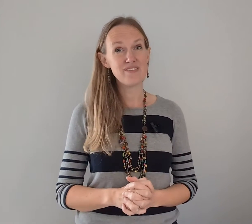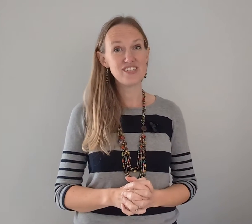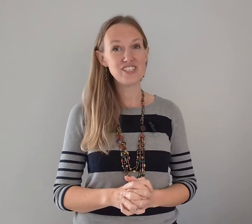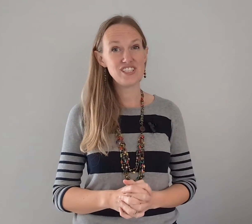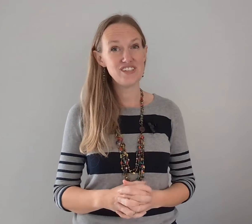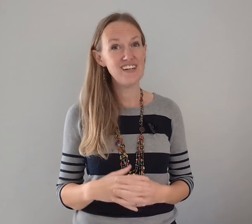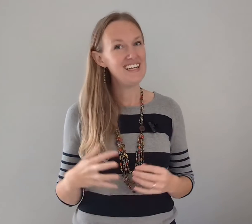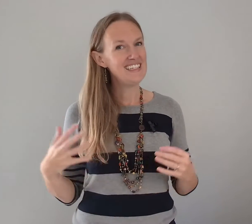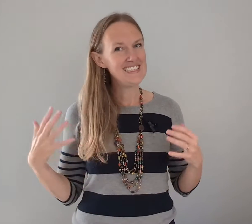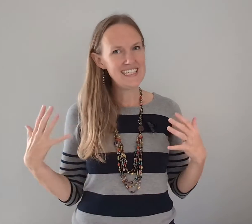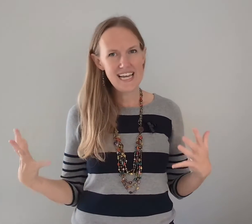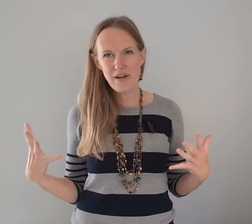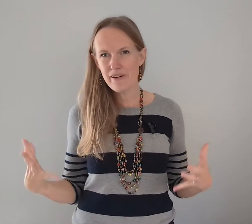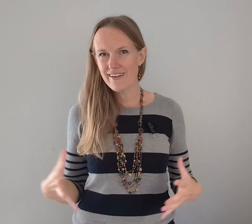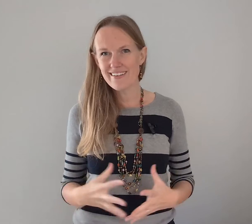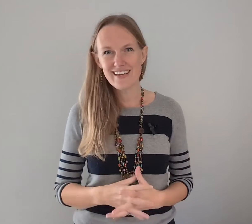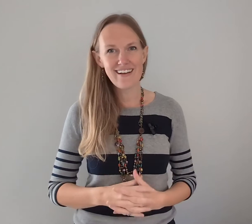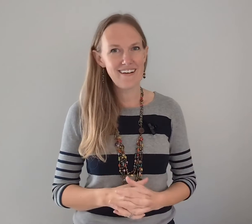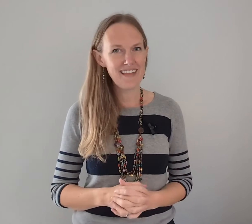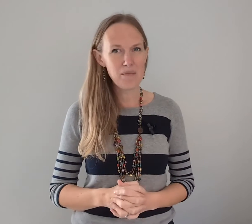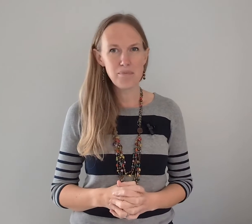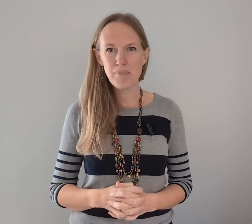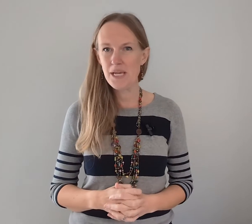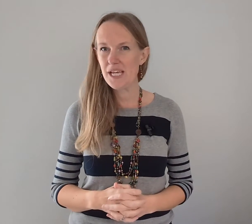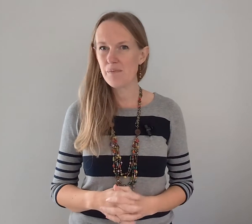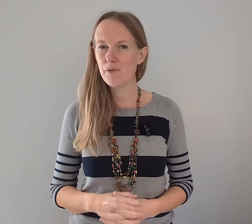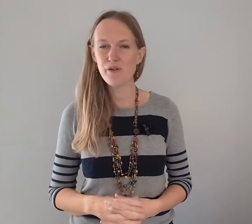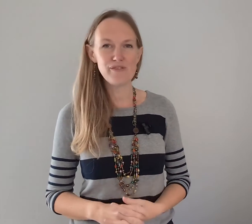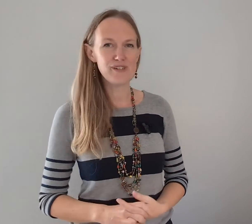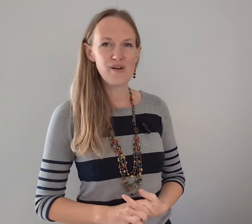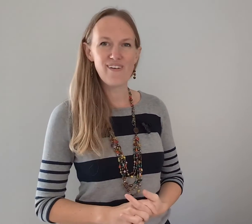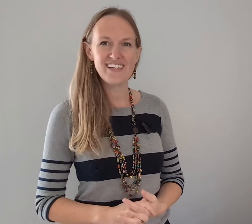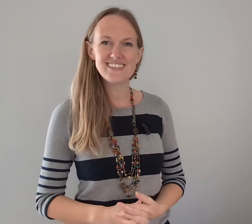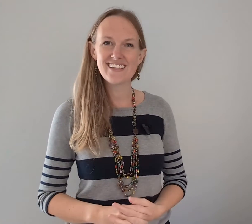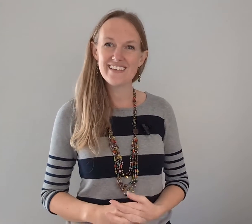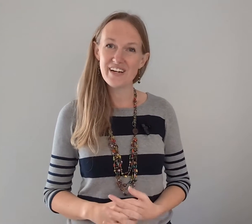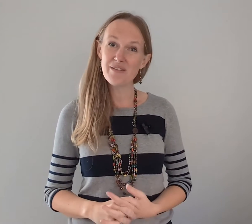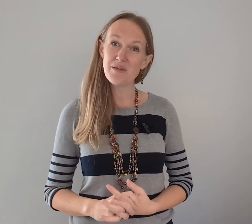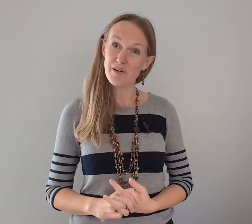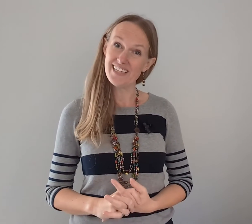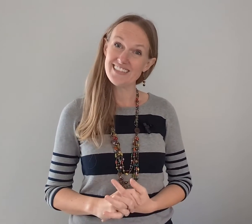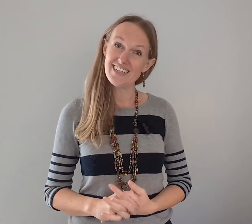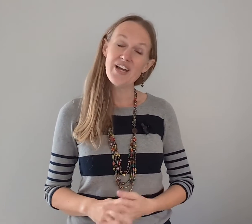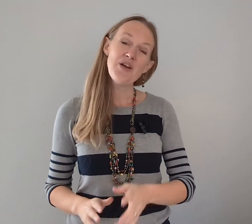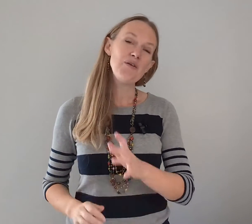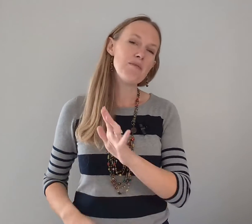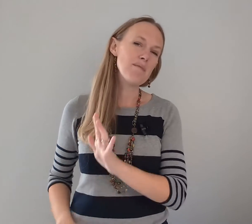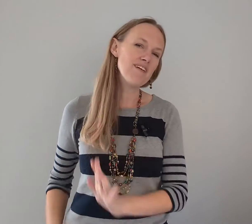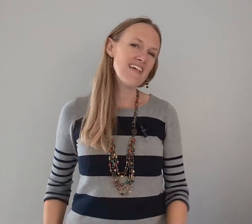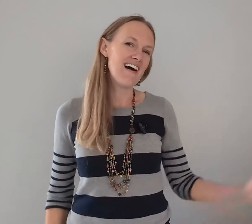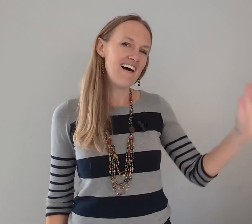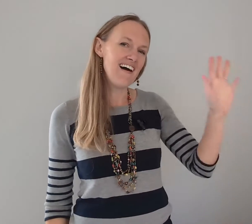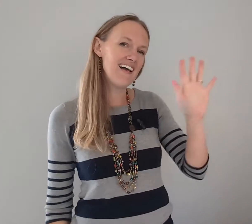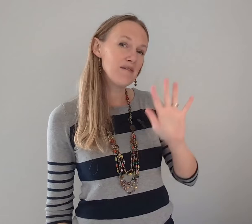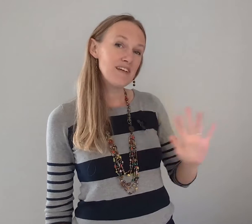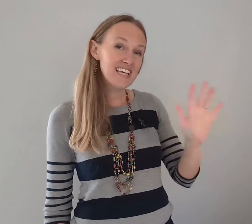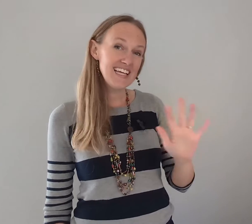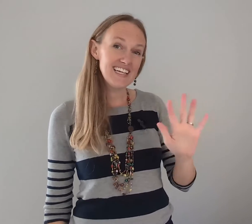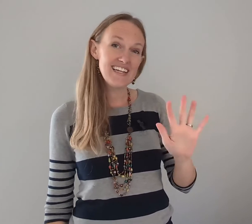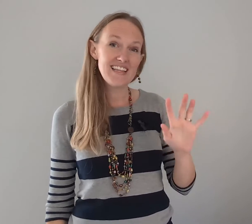verse 2. Today we're going to take on that big, beautiful chorus along with the bridge. Remember that I am left-handed. That